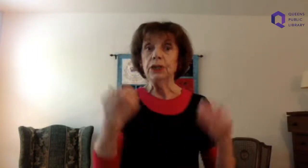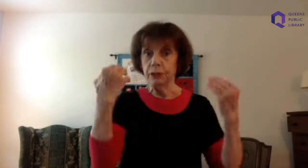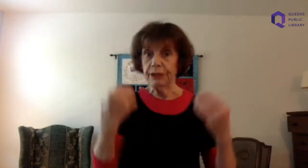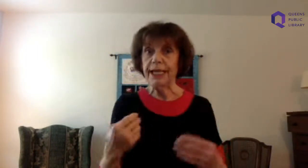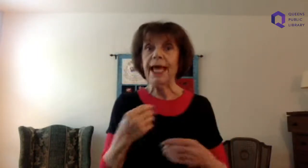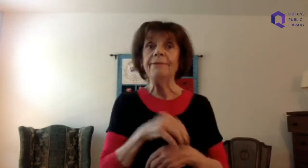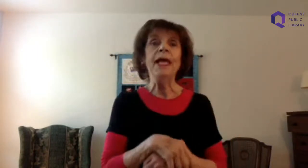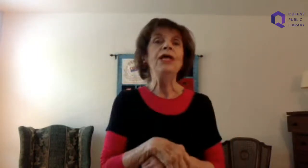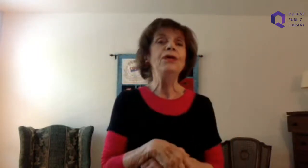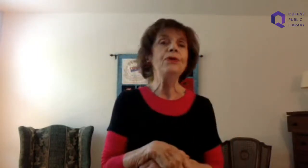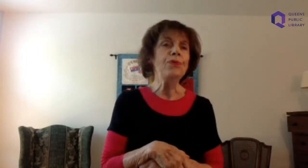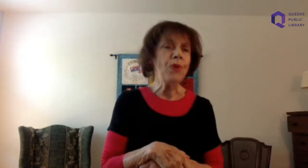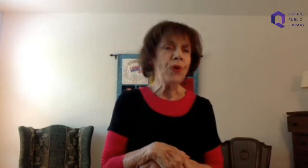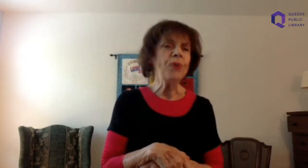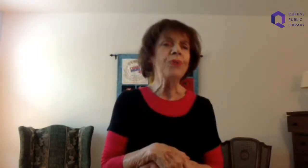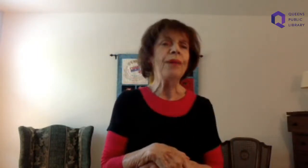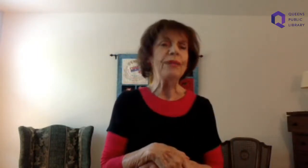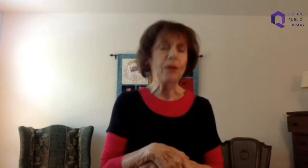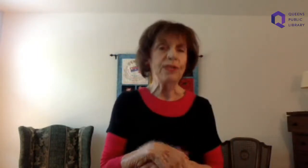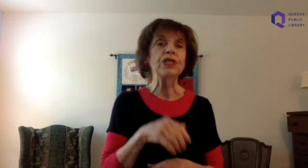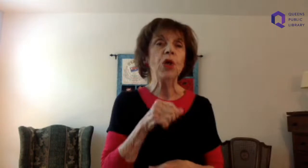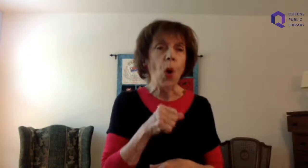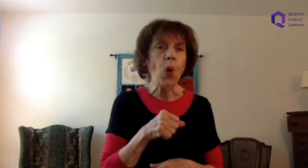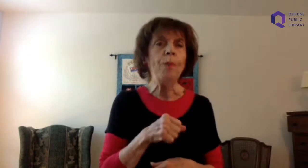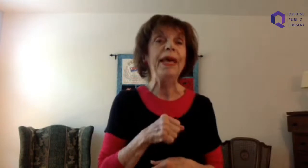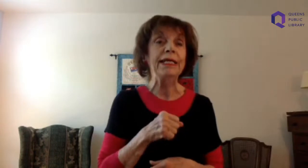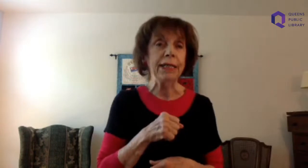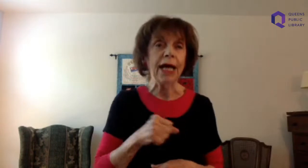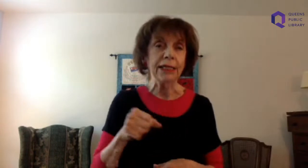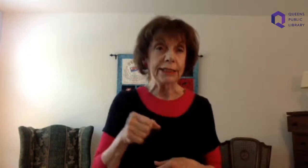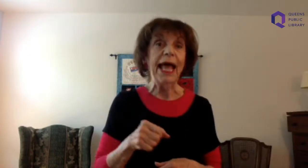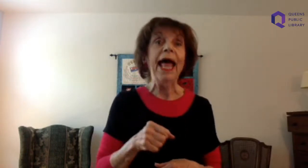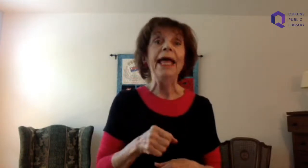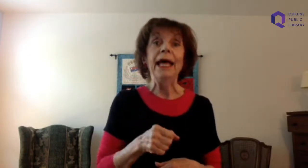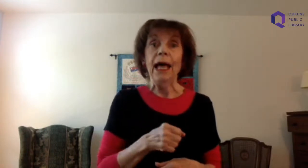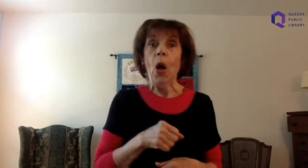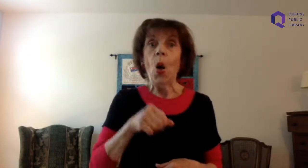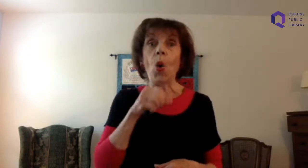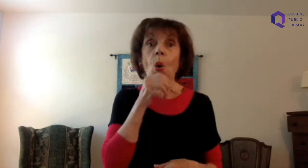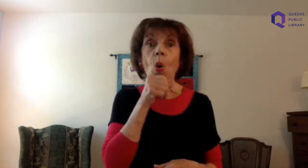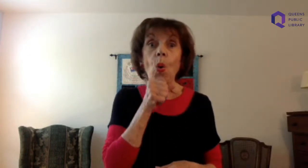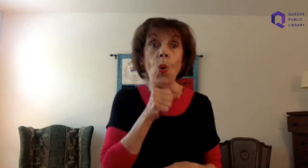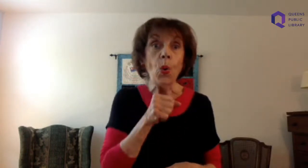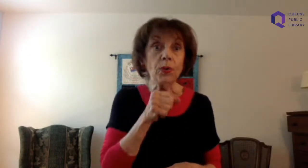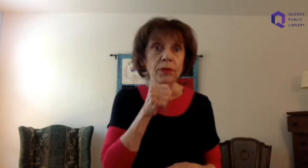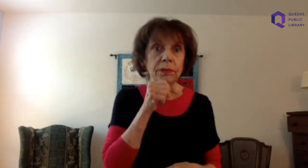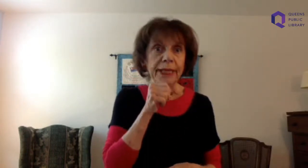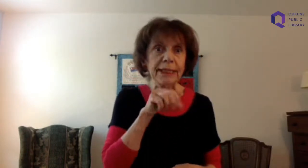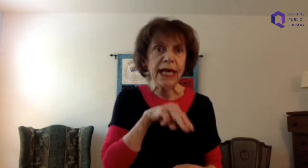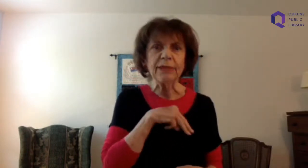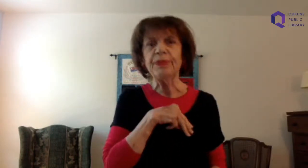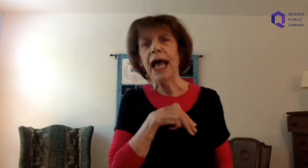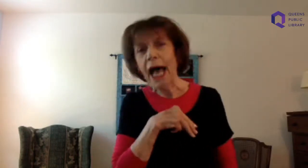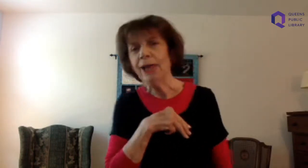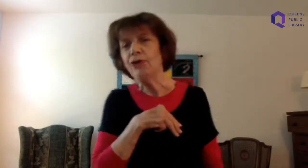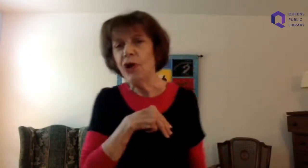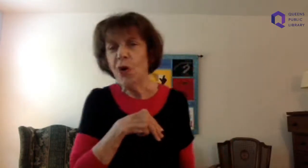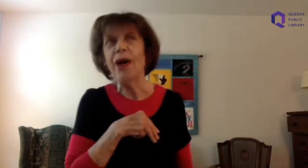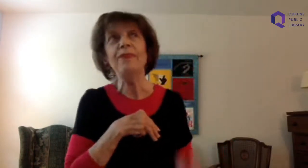So today, you will probably know this is Old MacDonald. Old MacDonald. But I don't know. I've